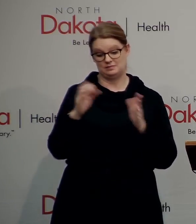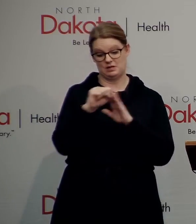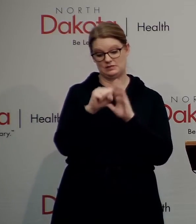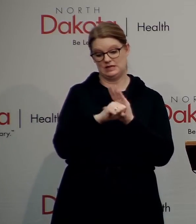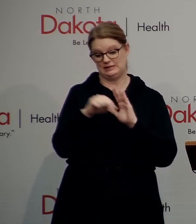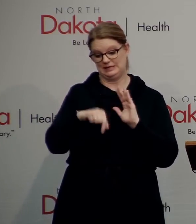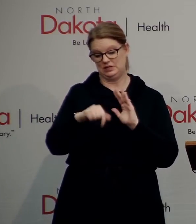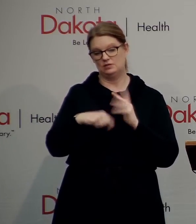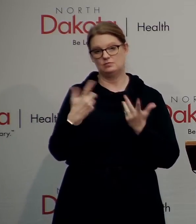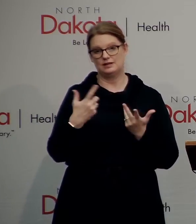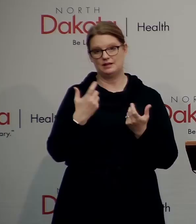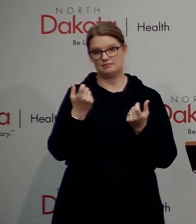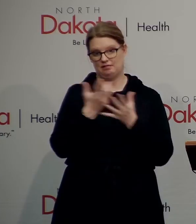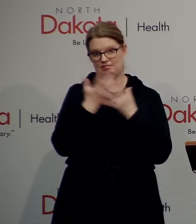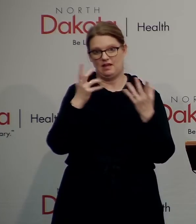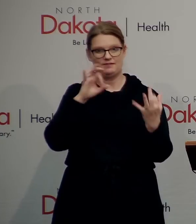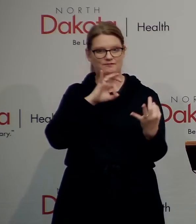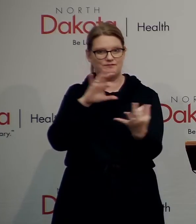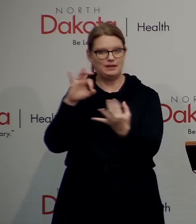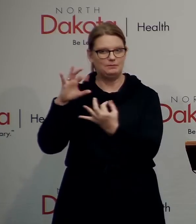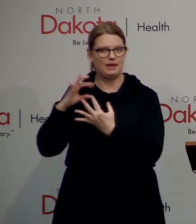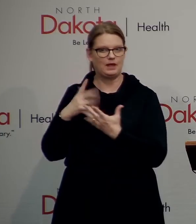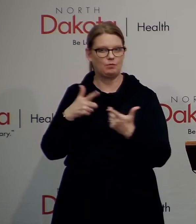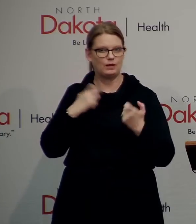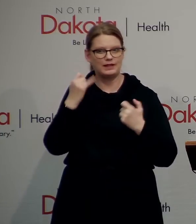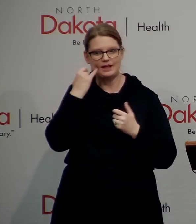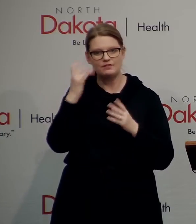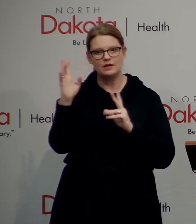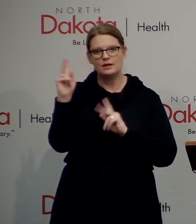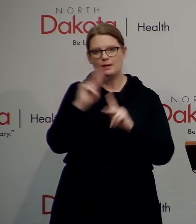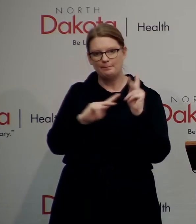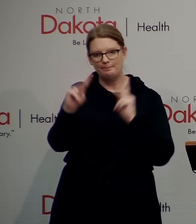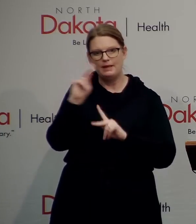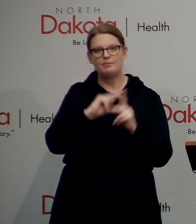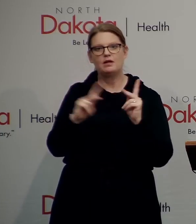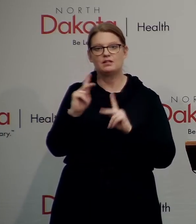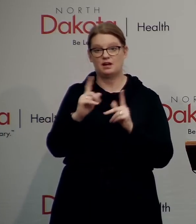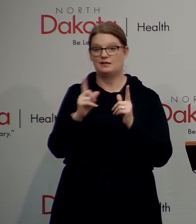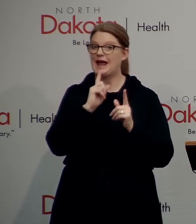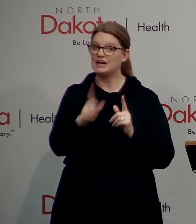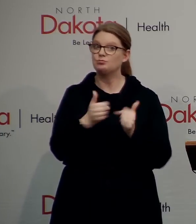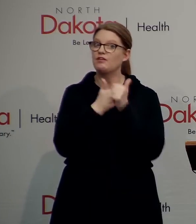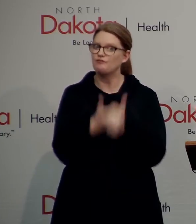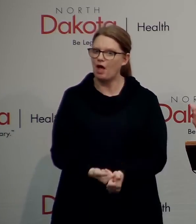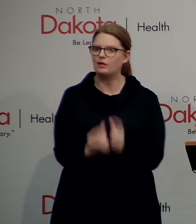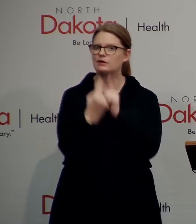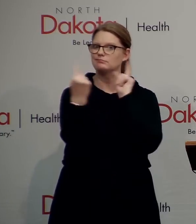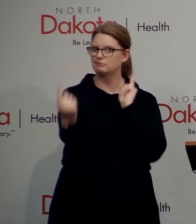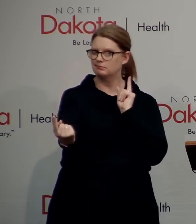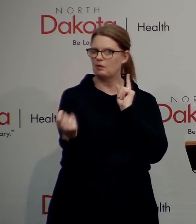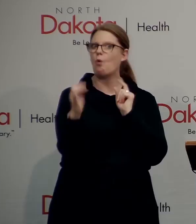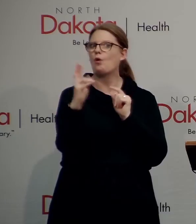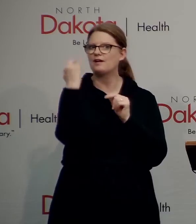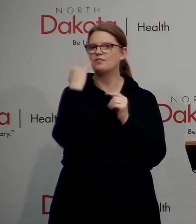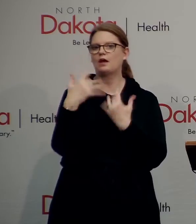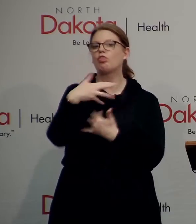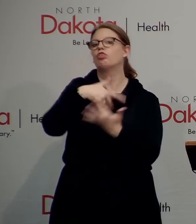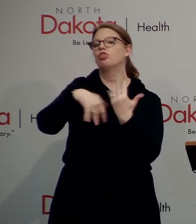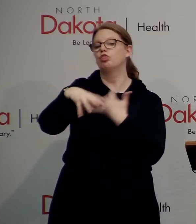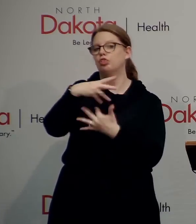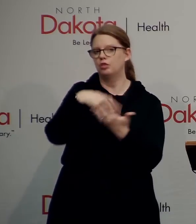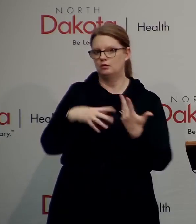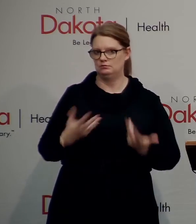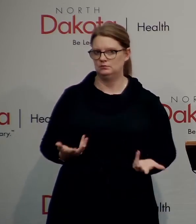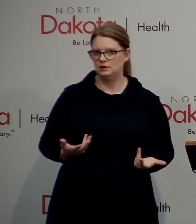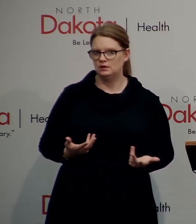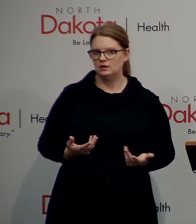like ours, we can get a lot of feedback quickly about whether people are practicing that or not. And then the other thing, from a state standpoint, we're